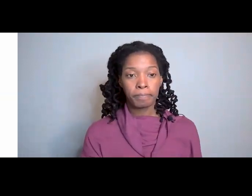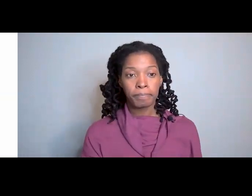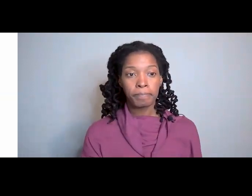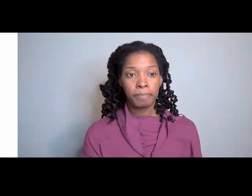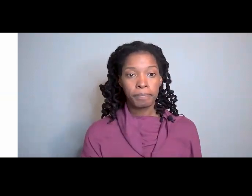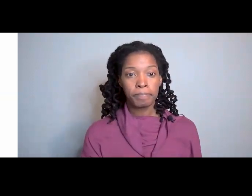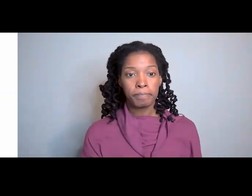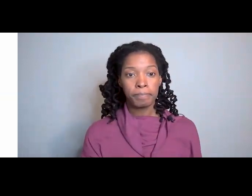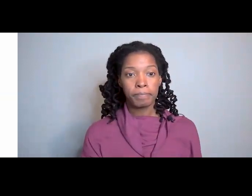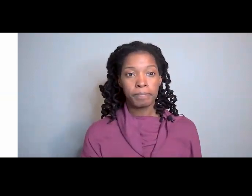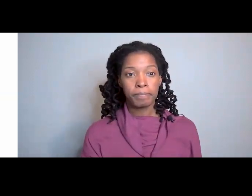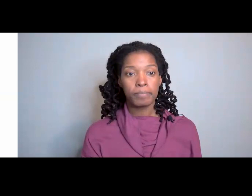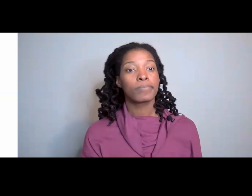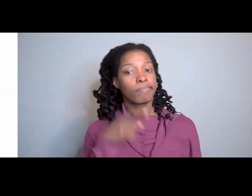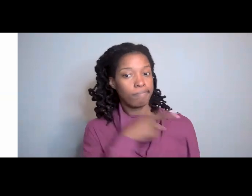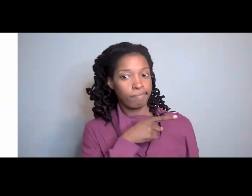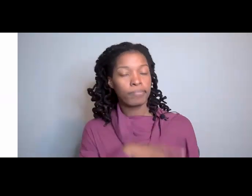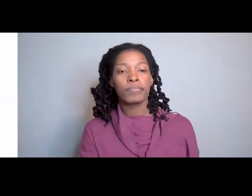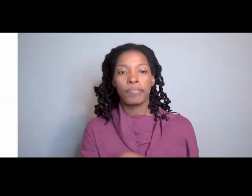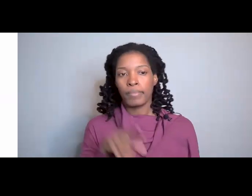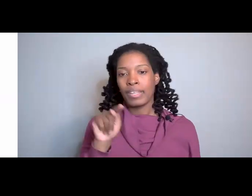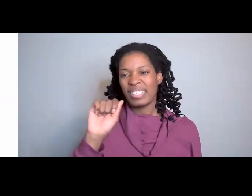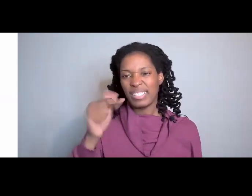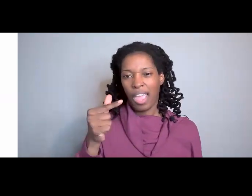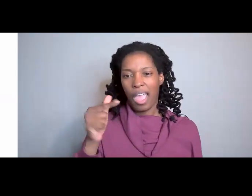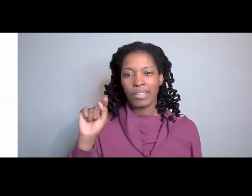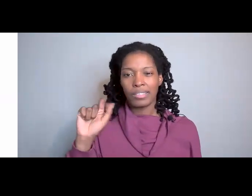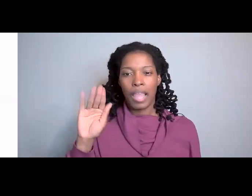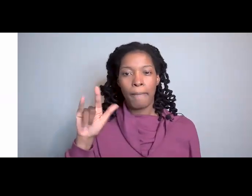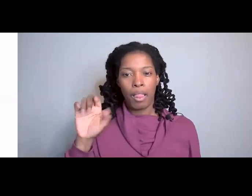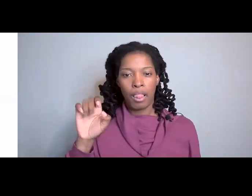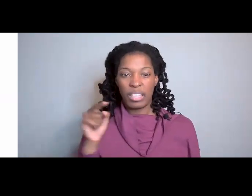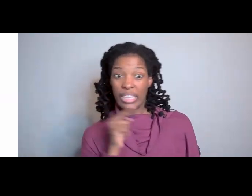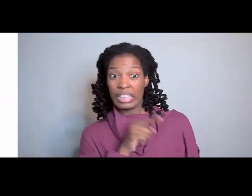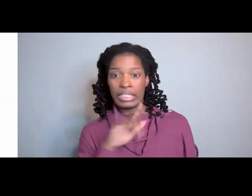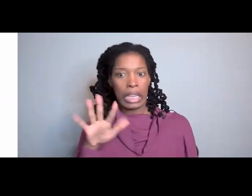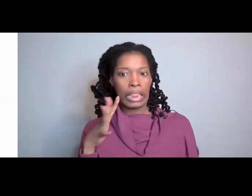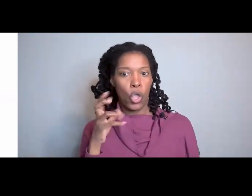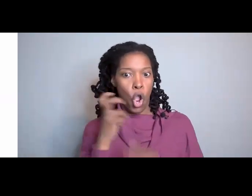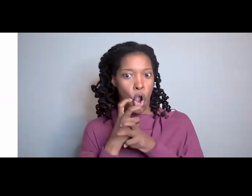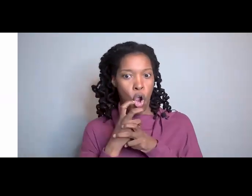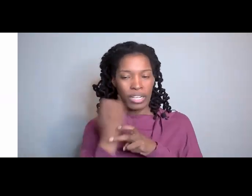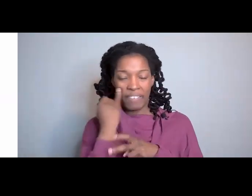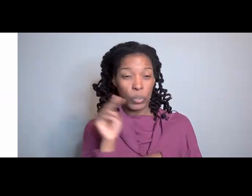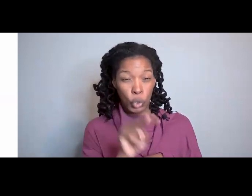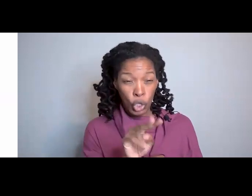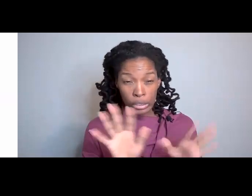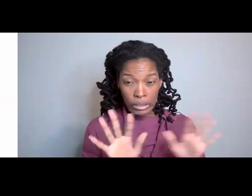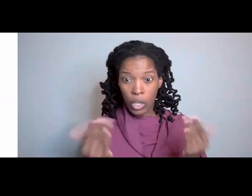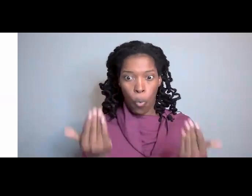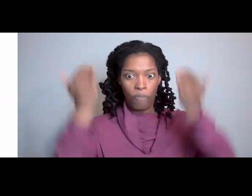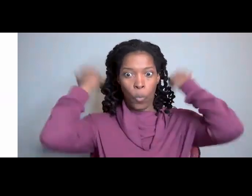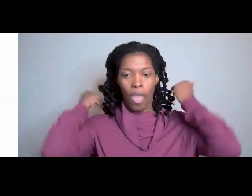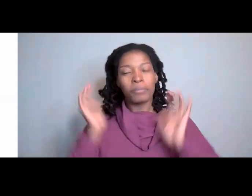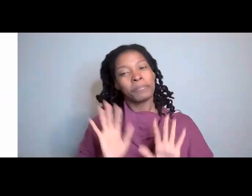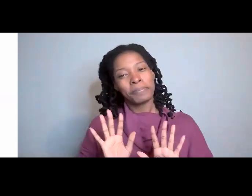We are talking about tagging tables. This one is a bit hard, and if you feel overwhelmed at first, don't worry,